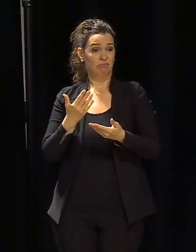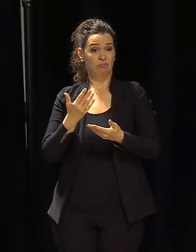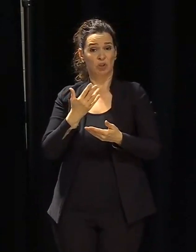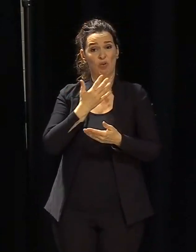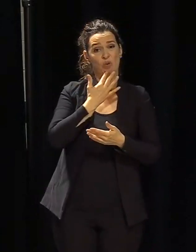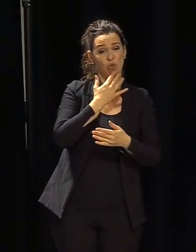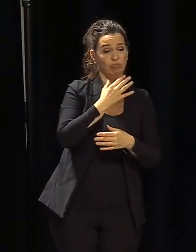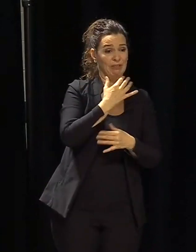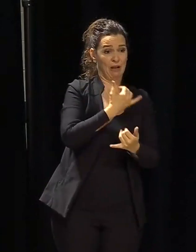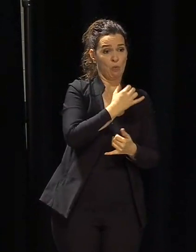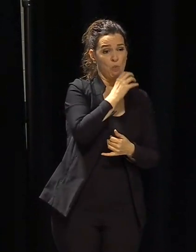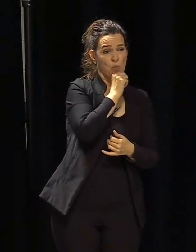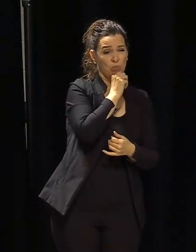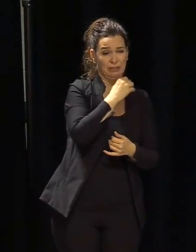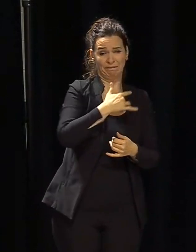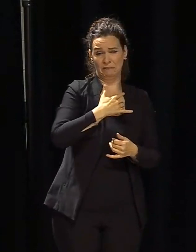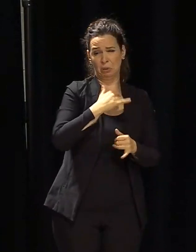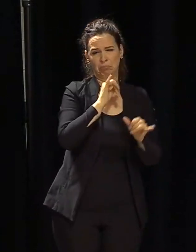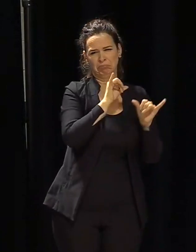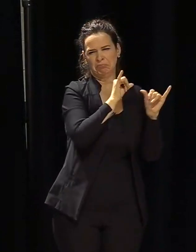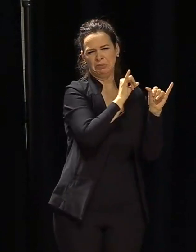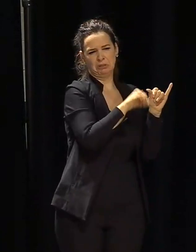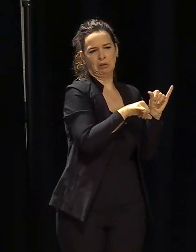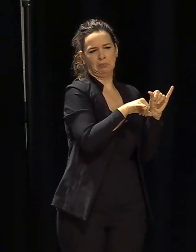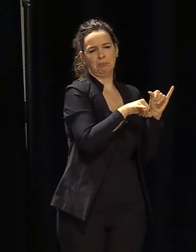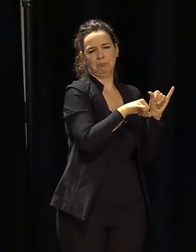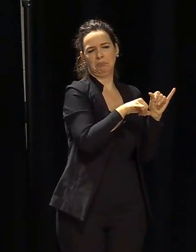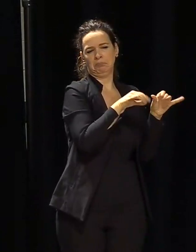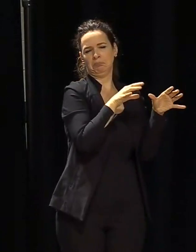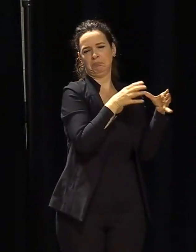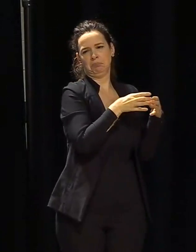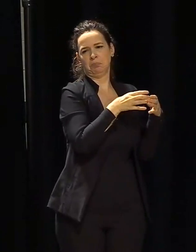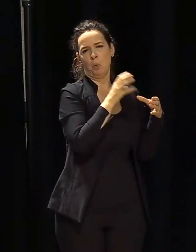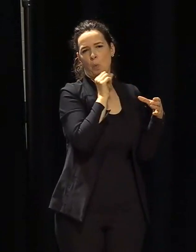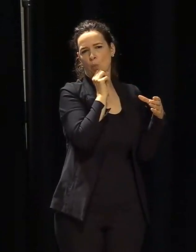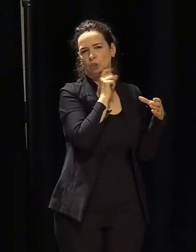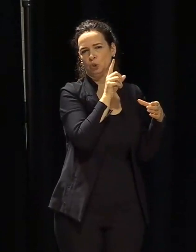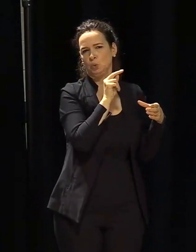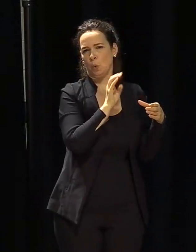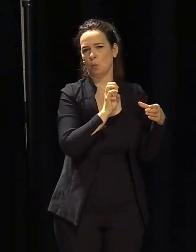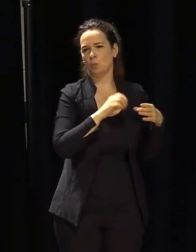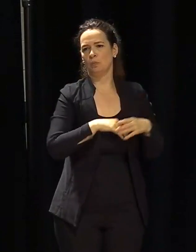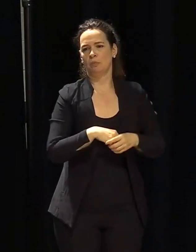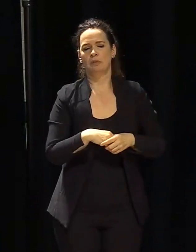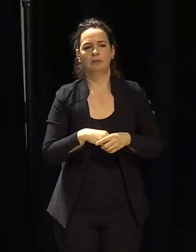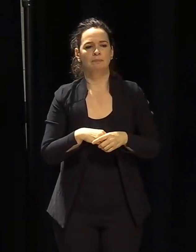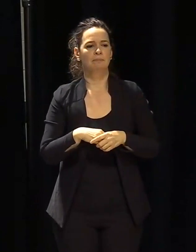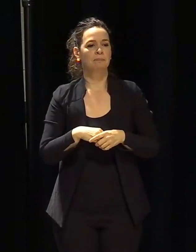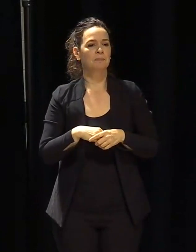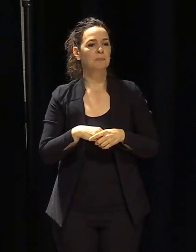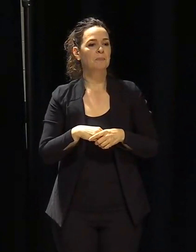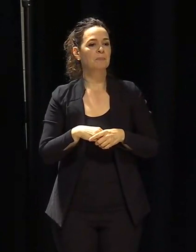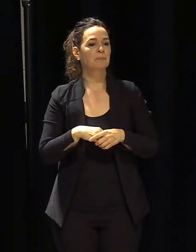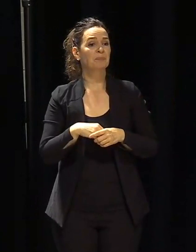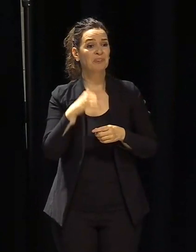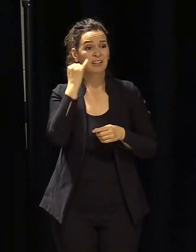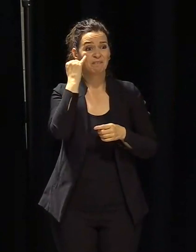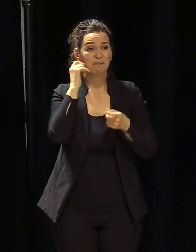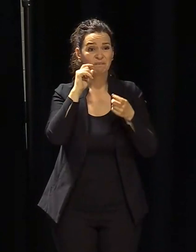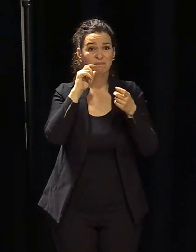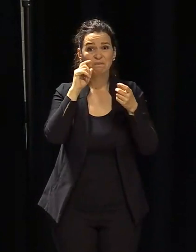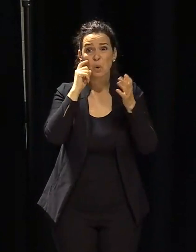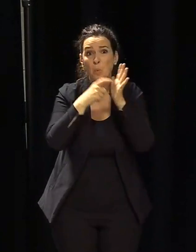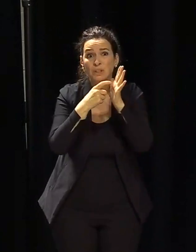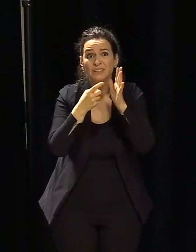much worse. If we see a surge where instead of 270 to 325 new cases a day, we're looking at